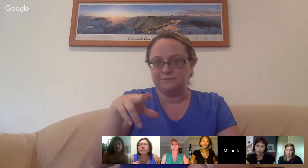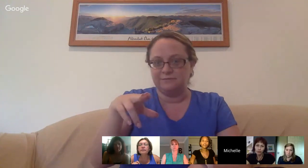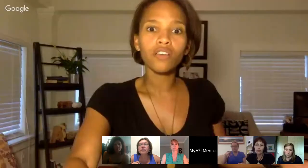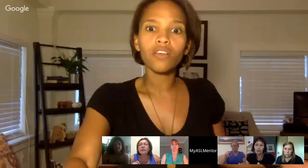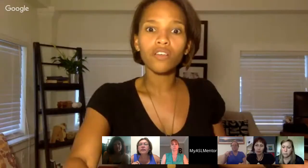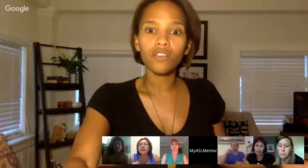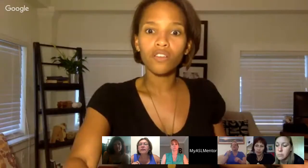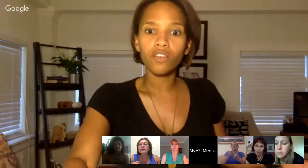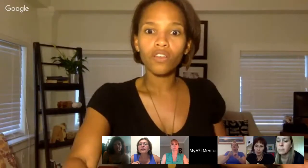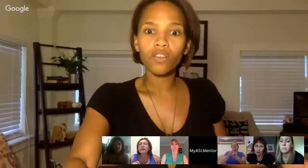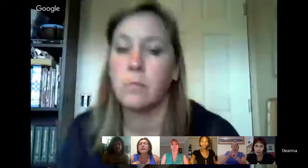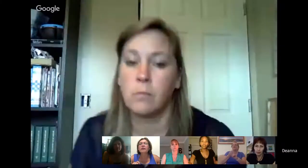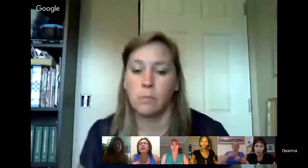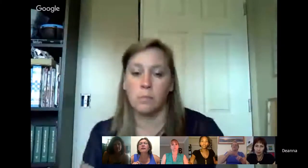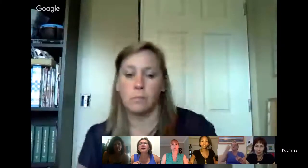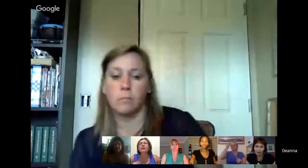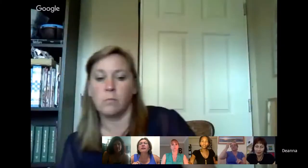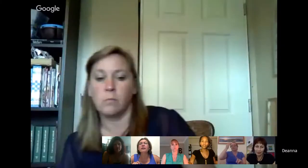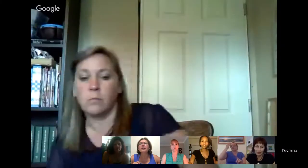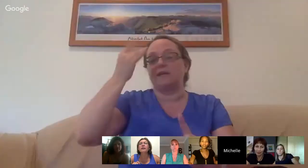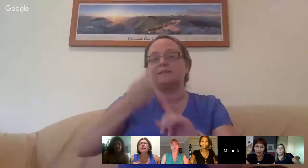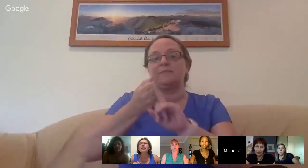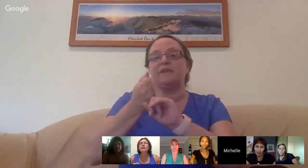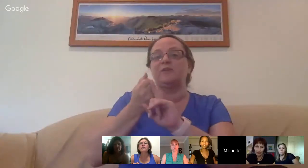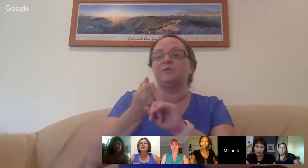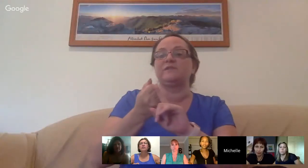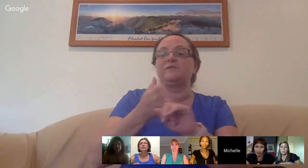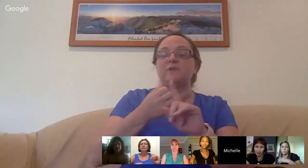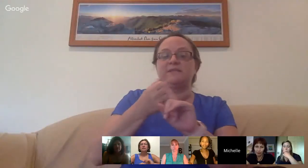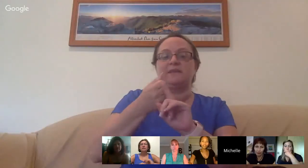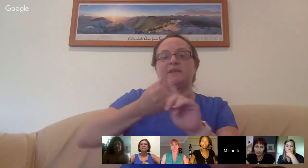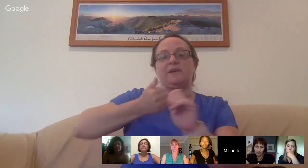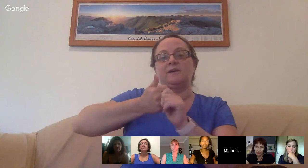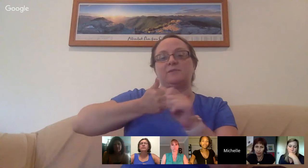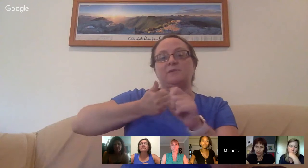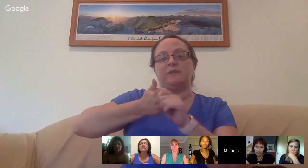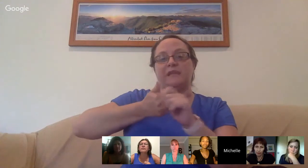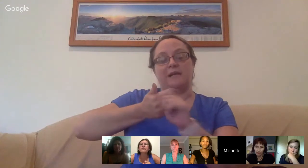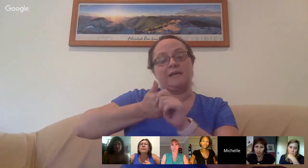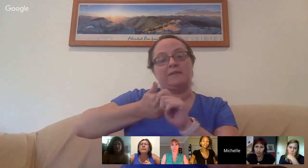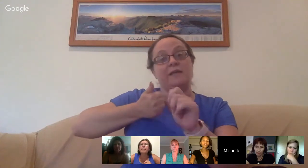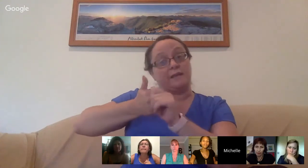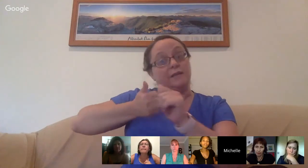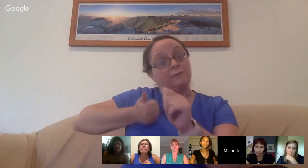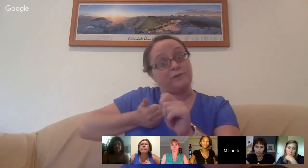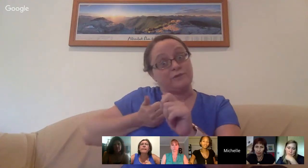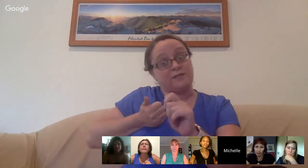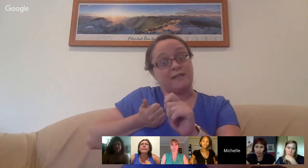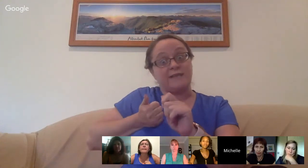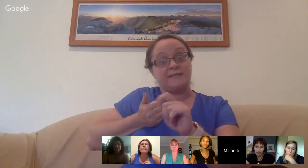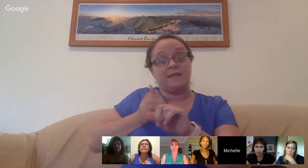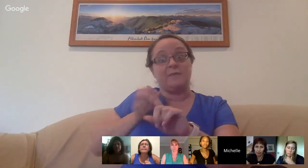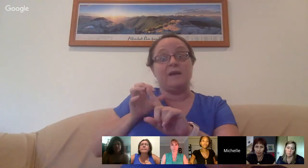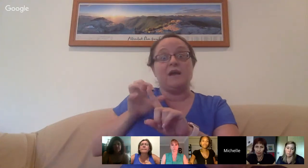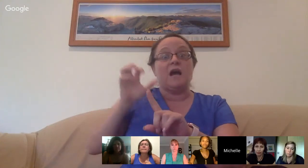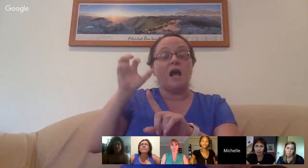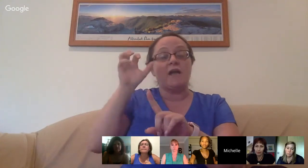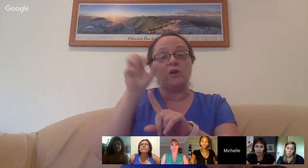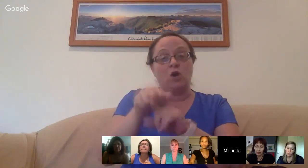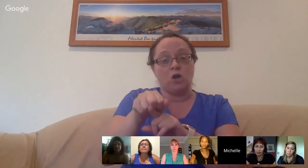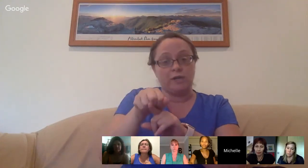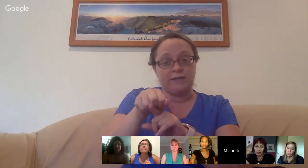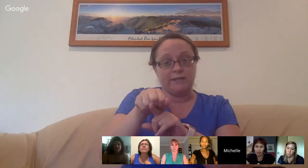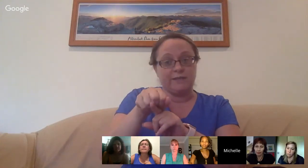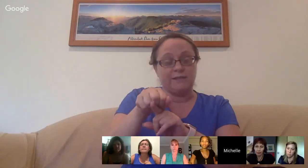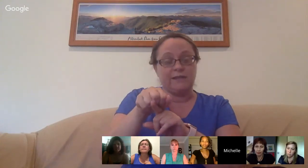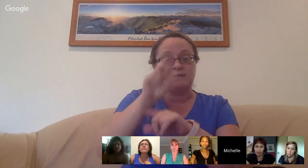Okay. And I was just thinking, as somebody who is voicing it, because we're behind, there's the lag time, I